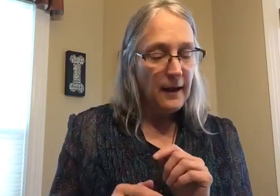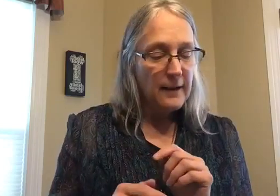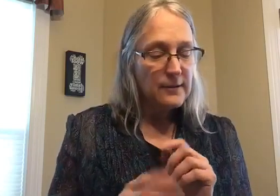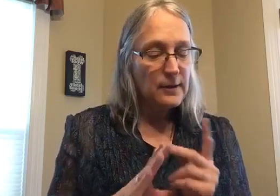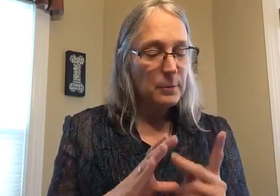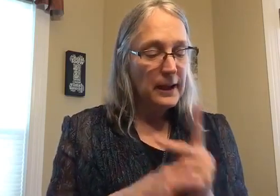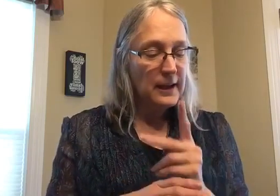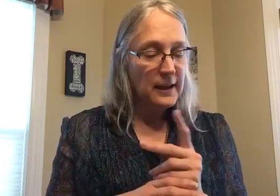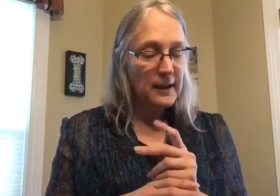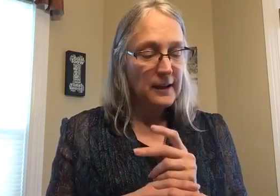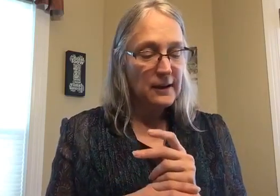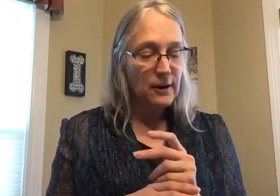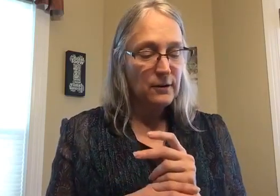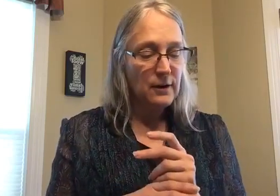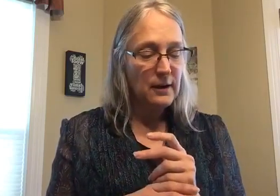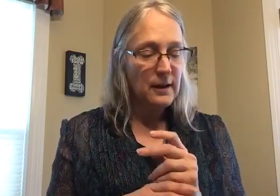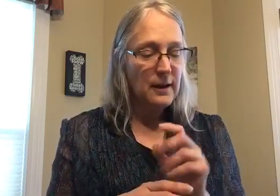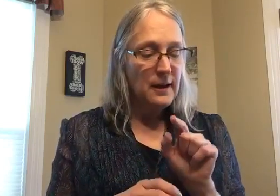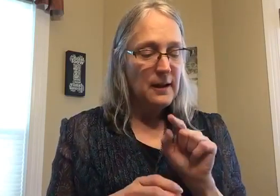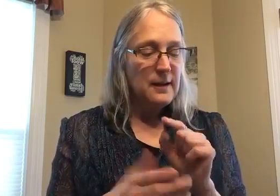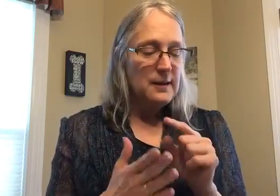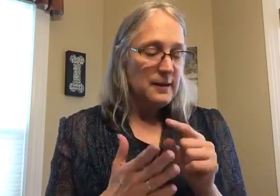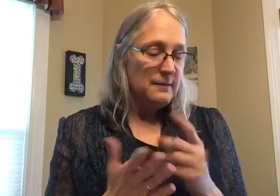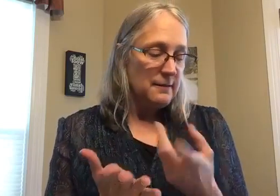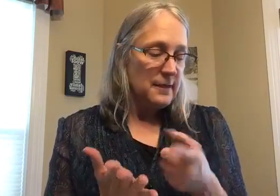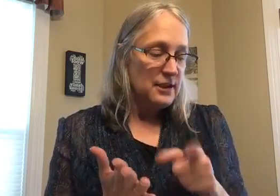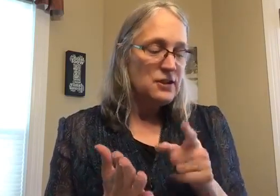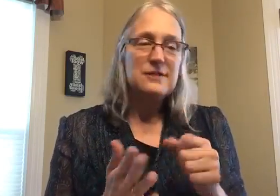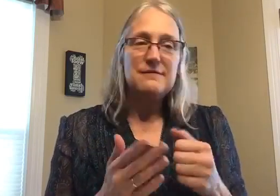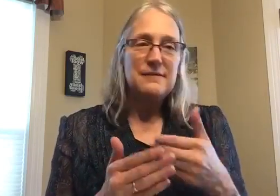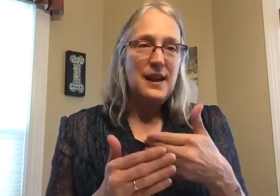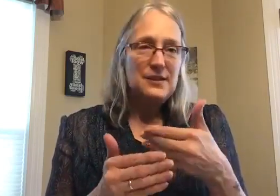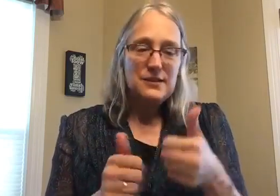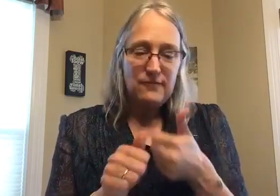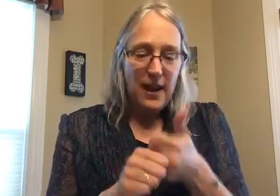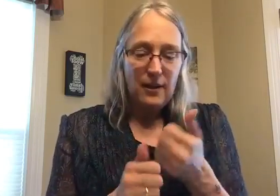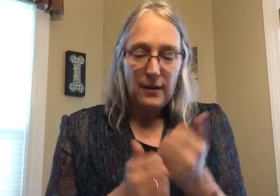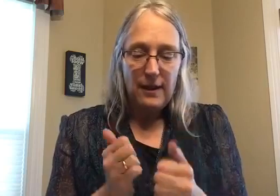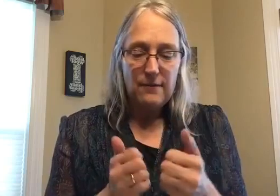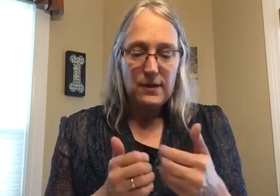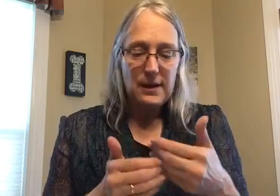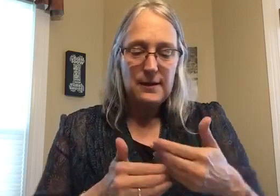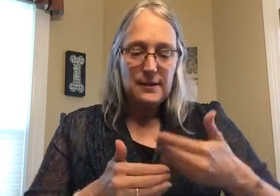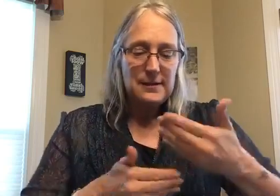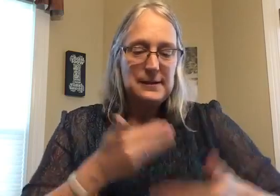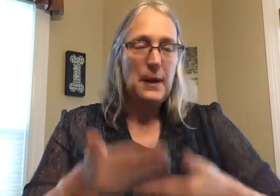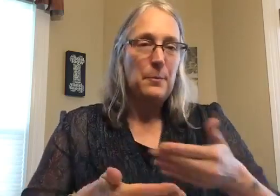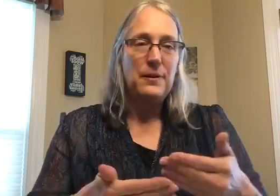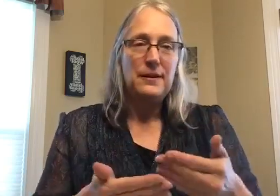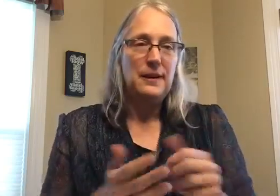the planning, you know, they just follow every step, you